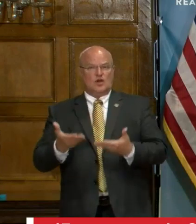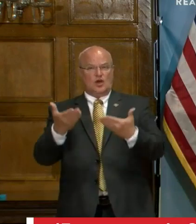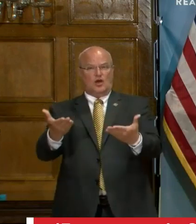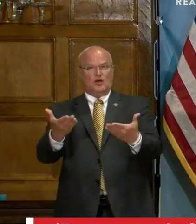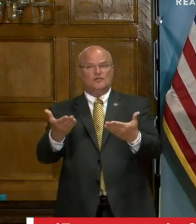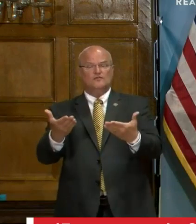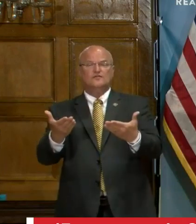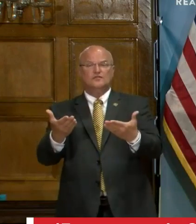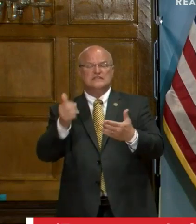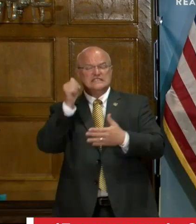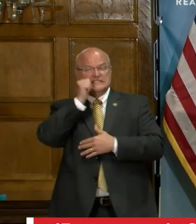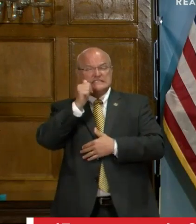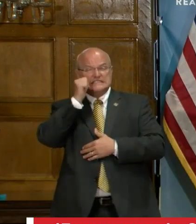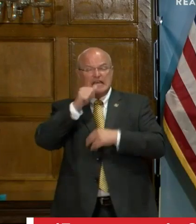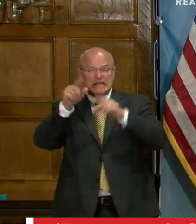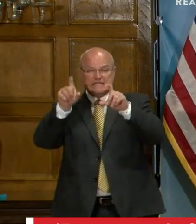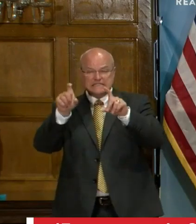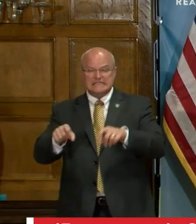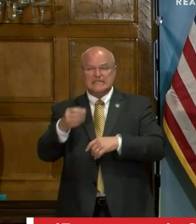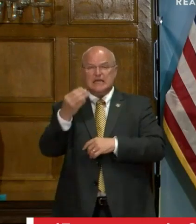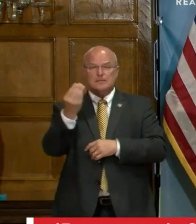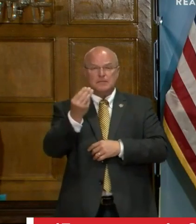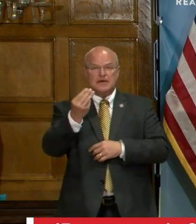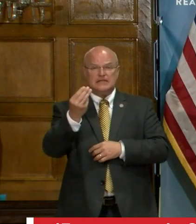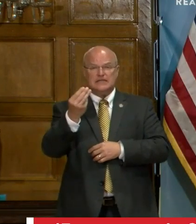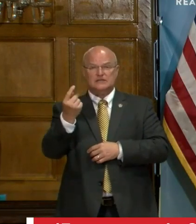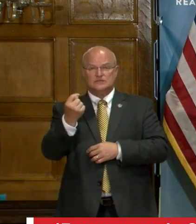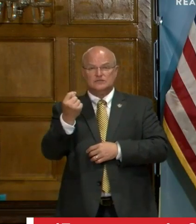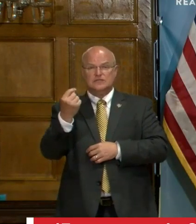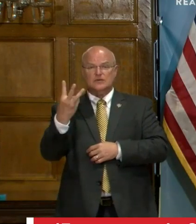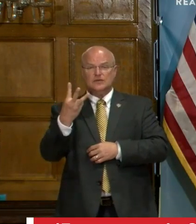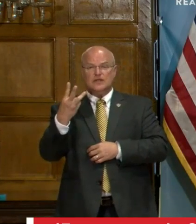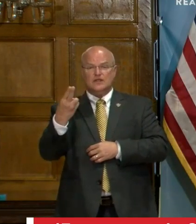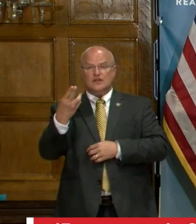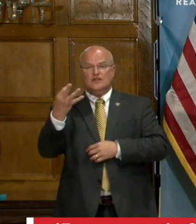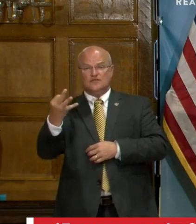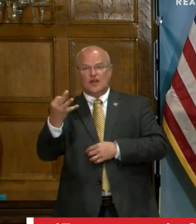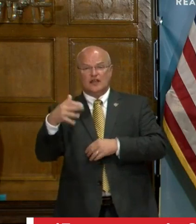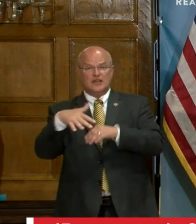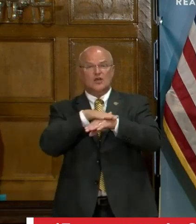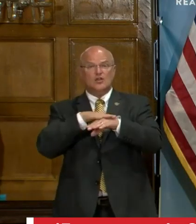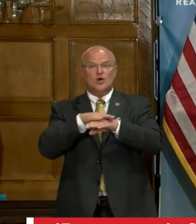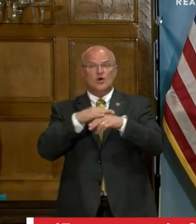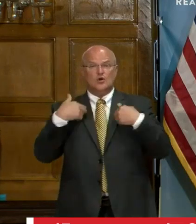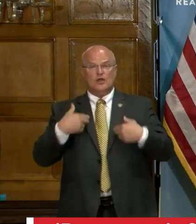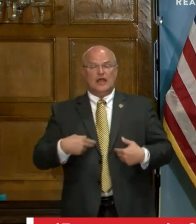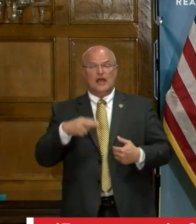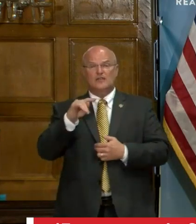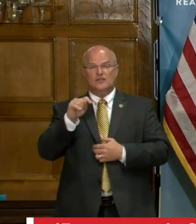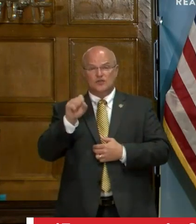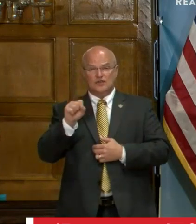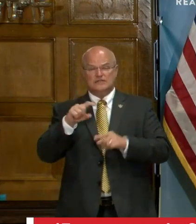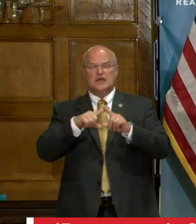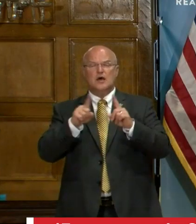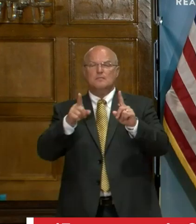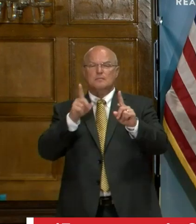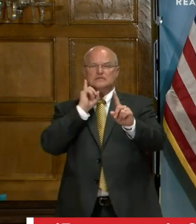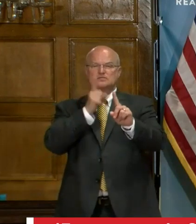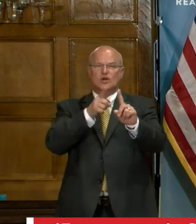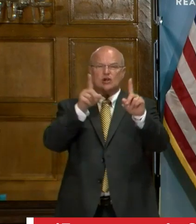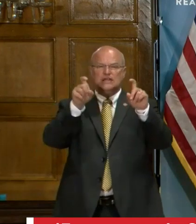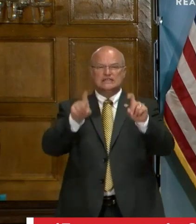offer daily testing Monday through Friday in our local health units throughout the state, but we'll be doing targeted